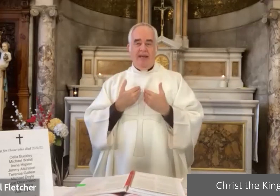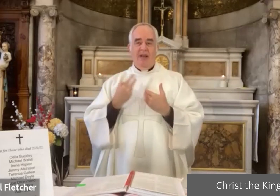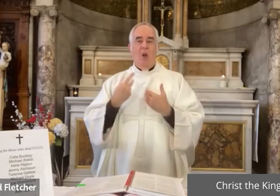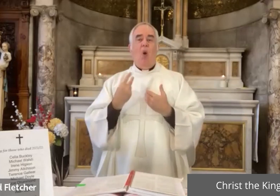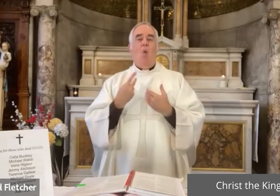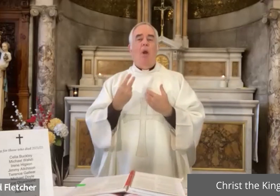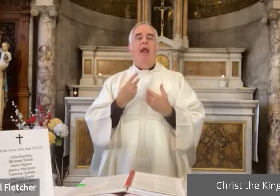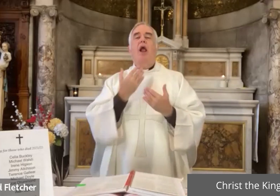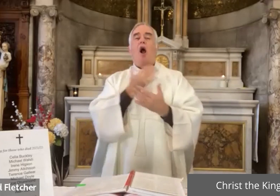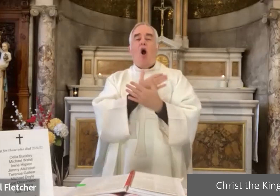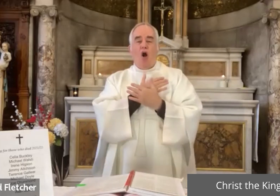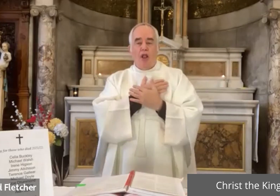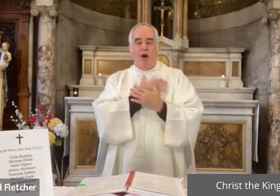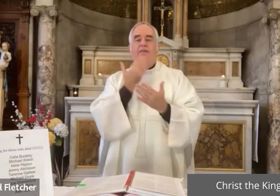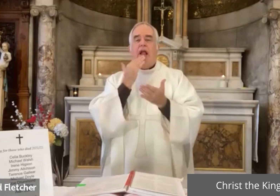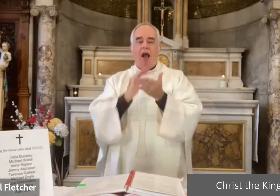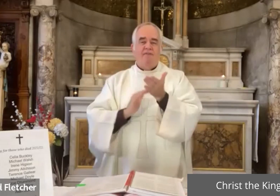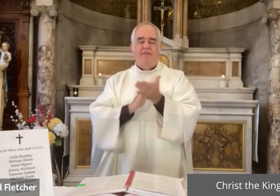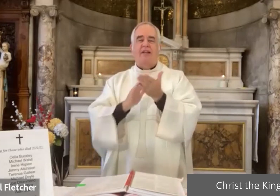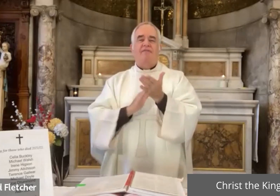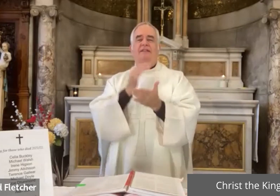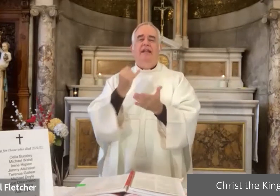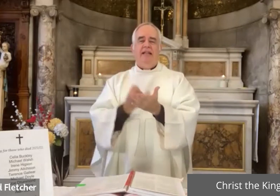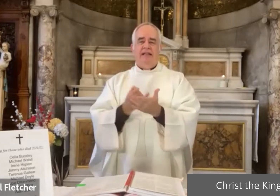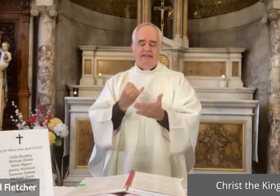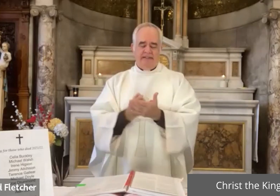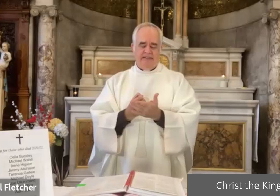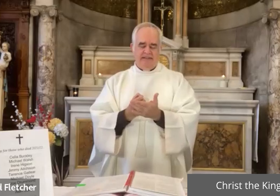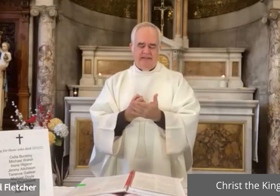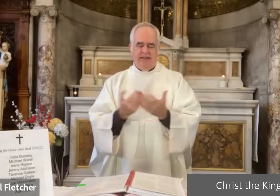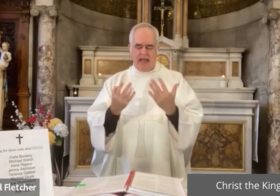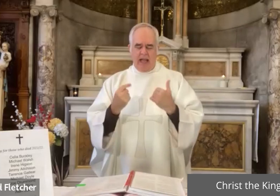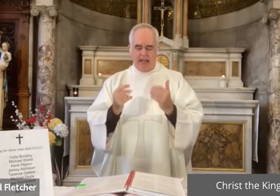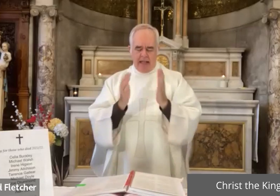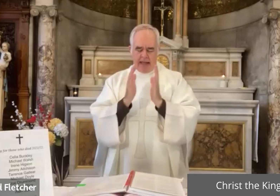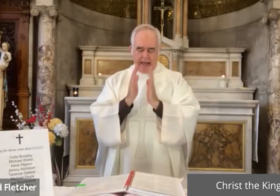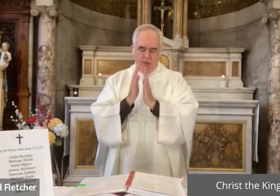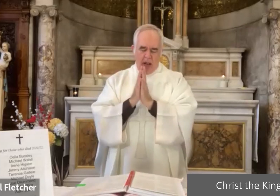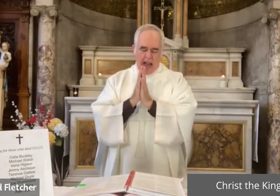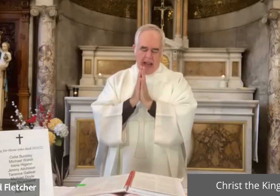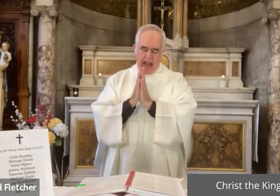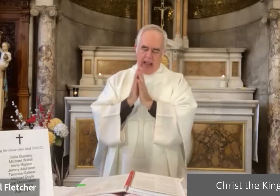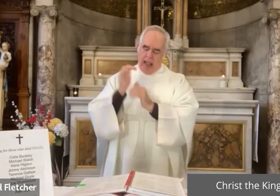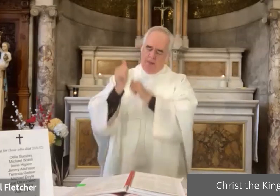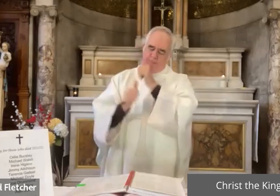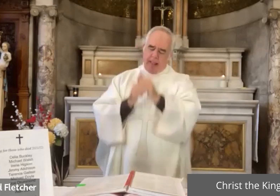me. We are loved to give him thanks. So let us